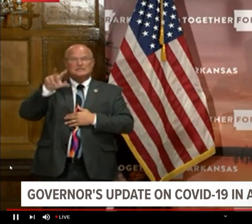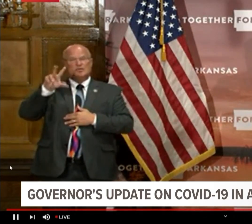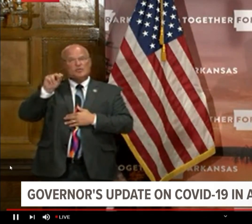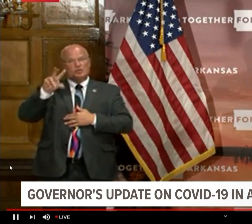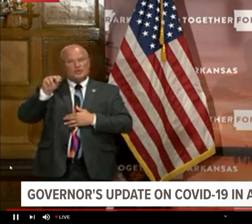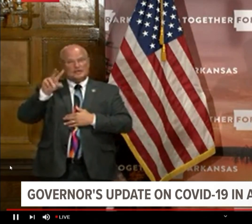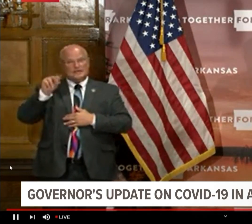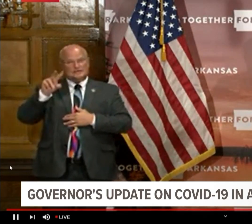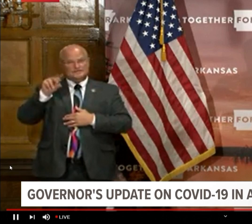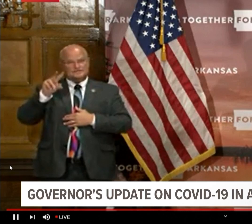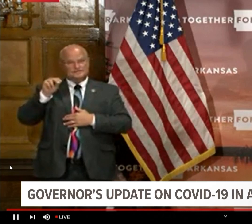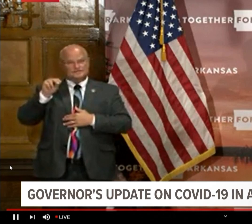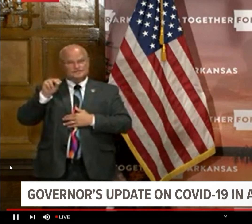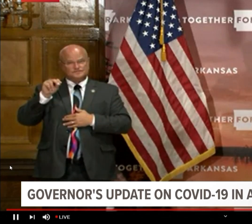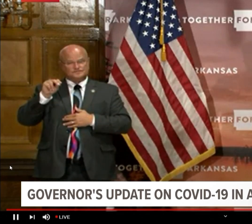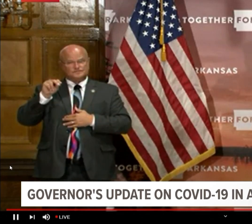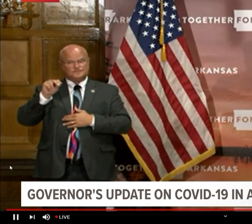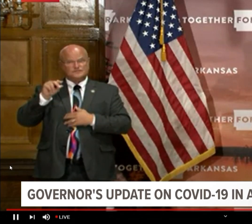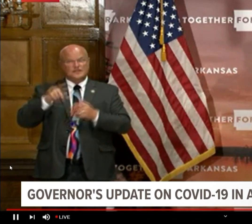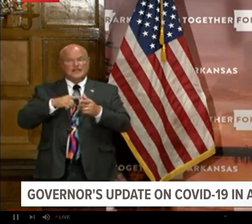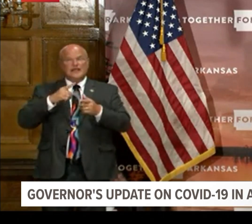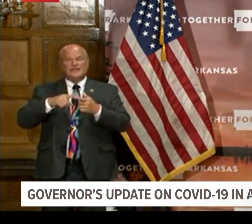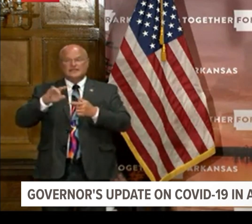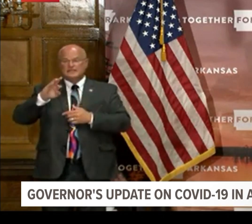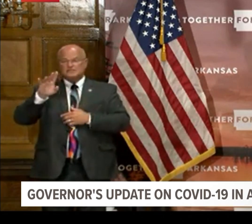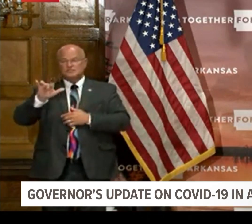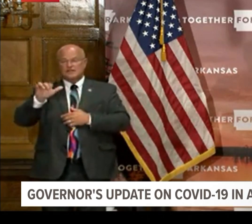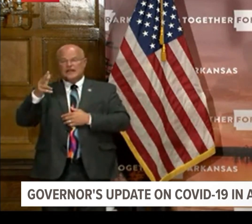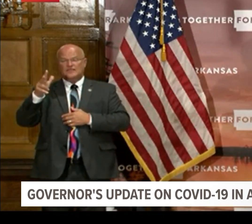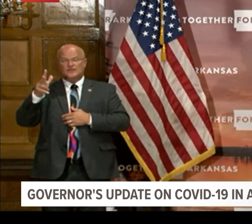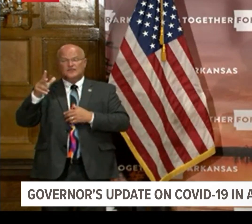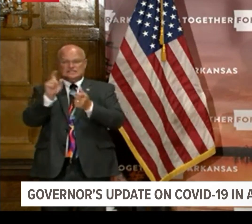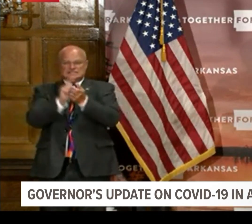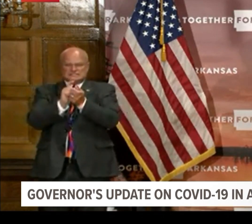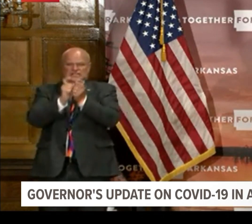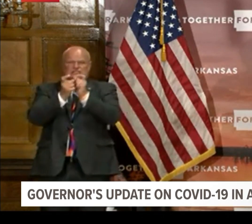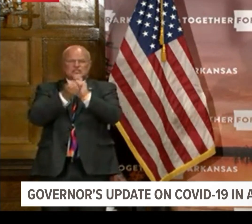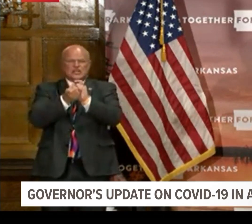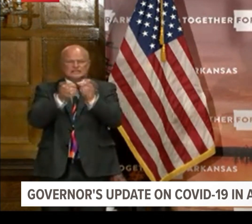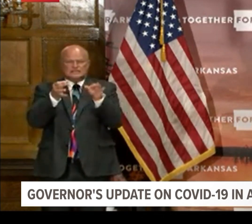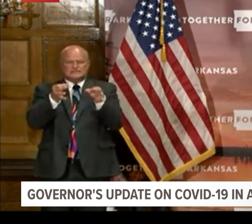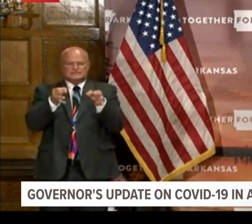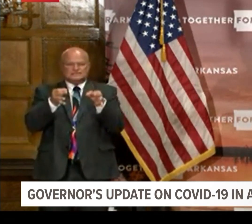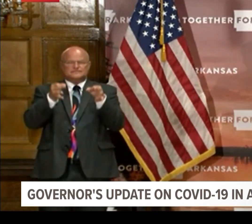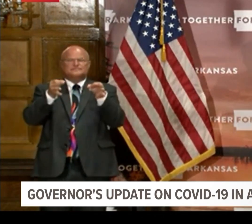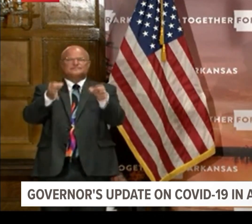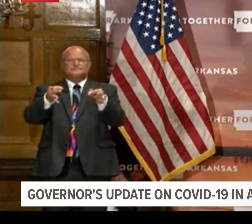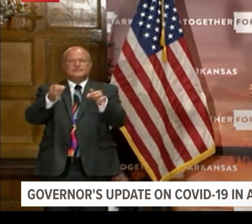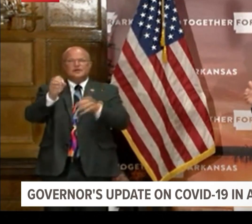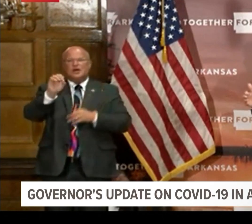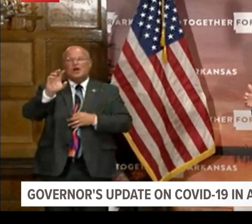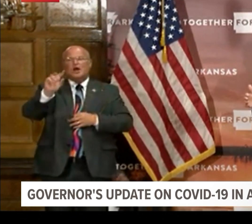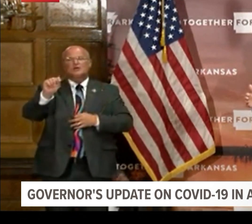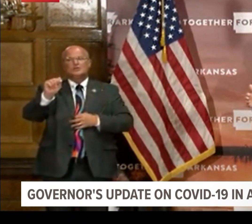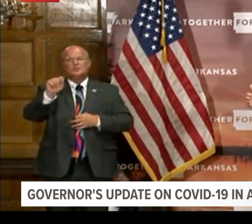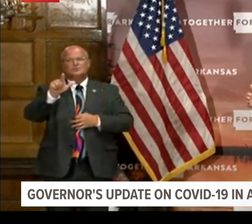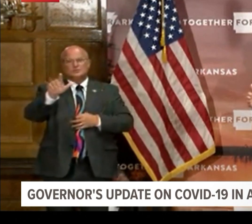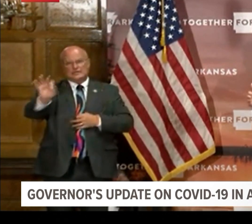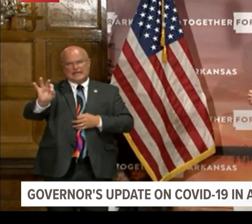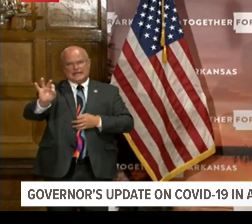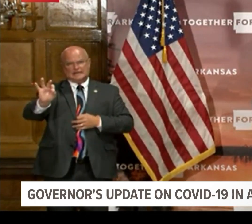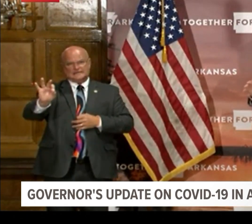30th. And then on July 3rd, they modified that peak day to October